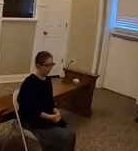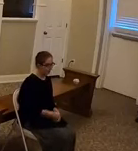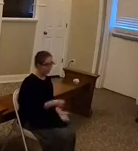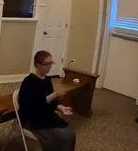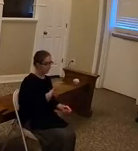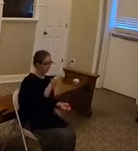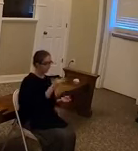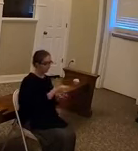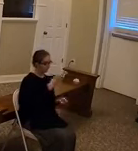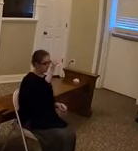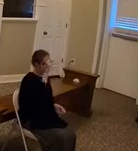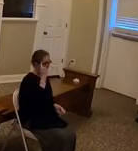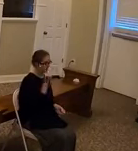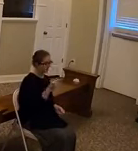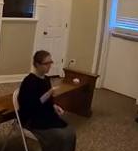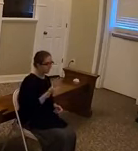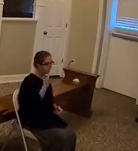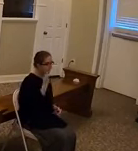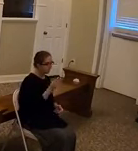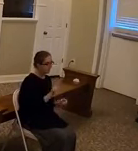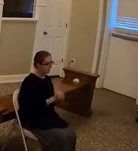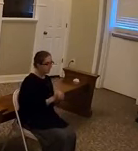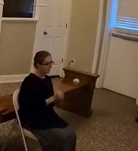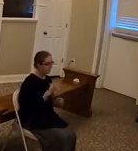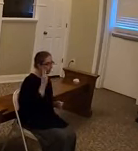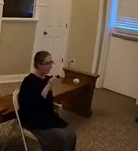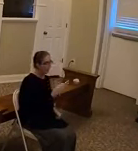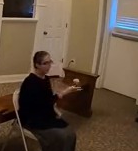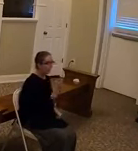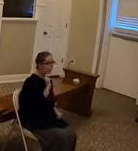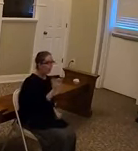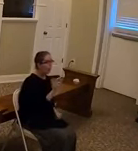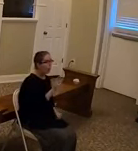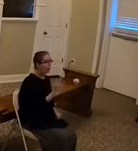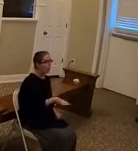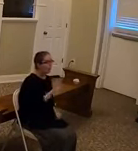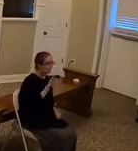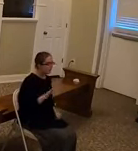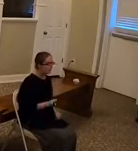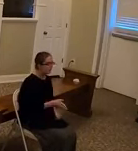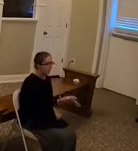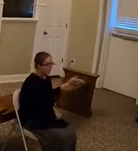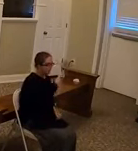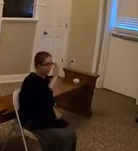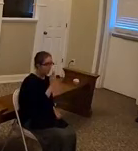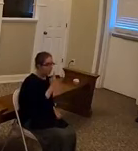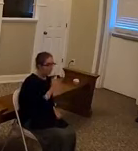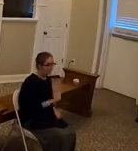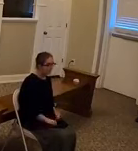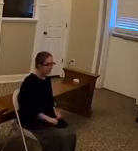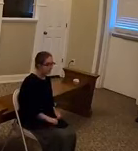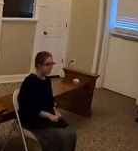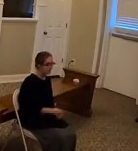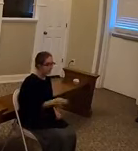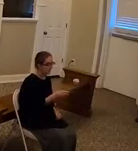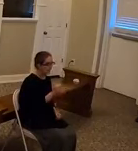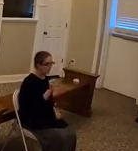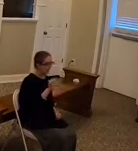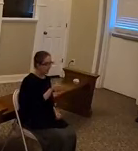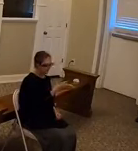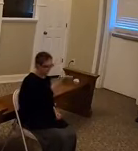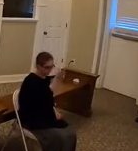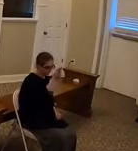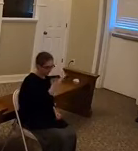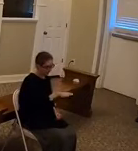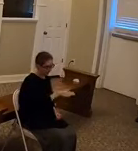The Spirit itself bears witness with our spirit that we are the children of God. Yes, sir. And if children,